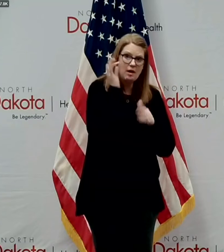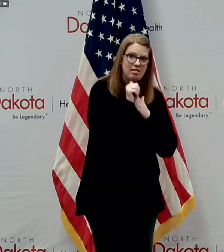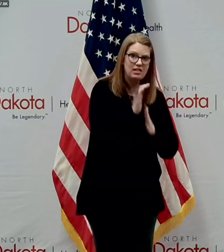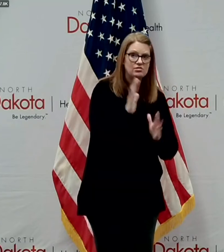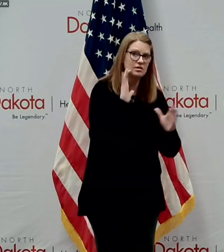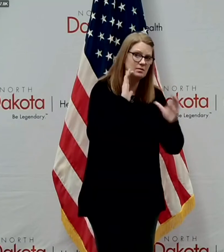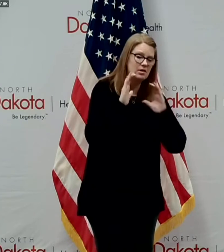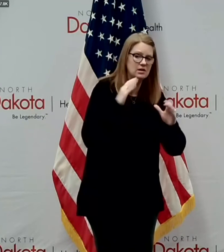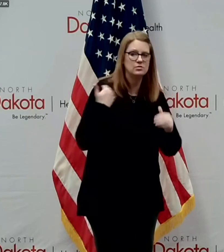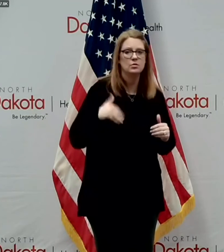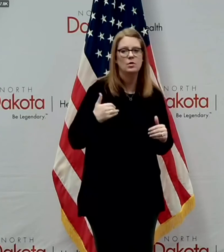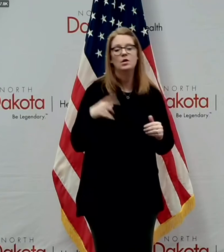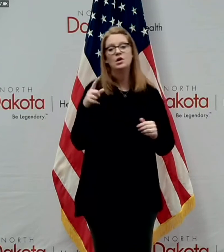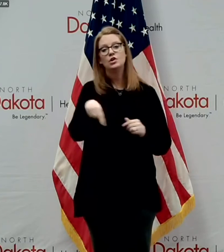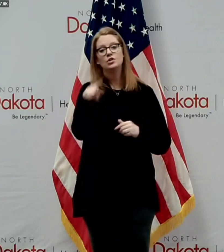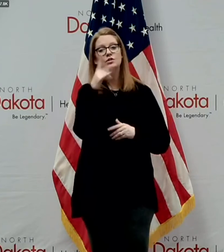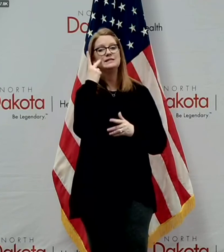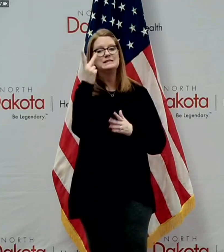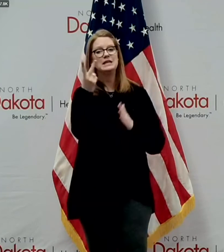you have seen and read, there are a number of